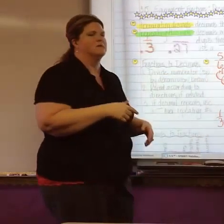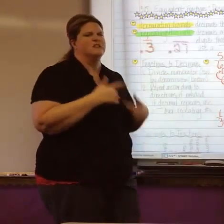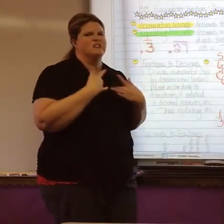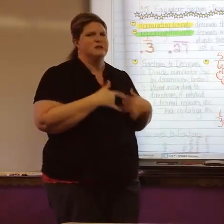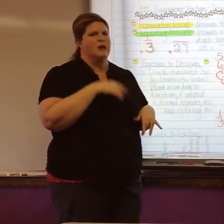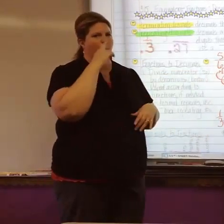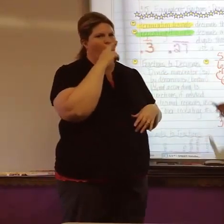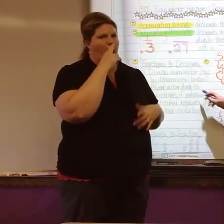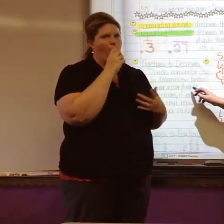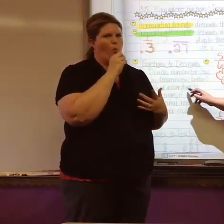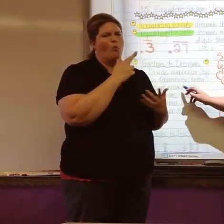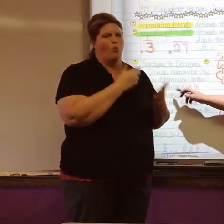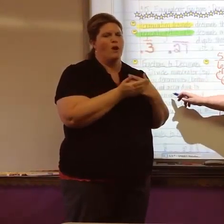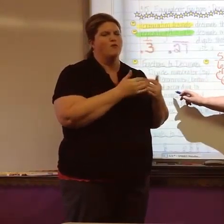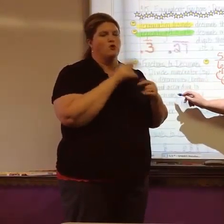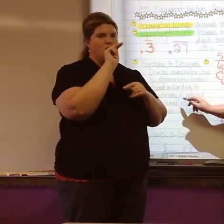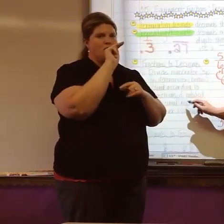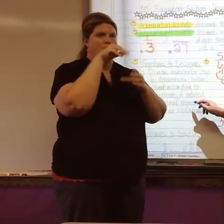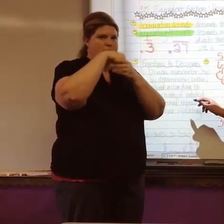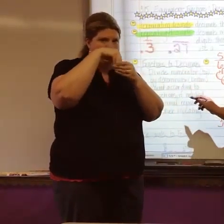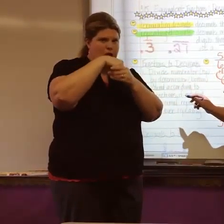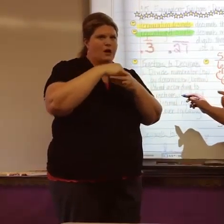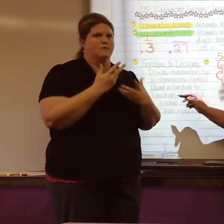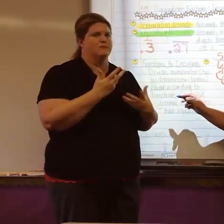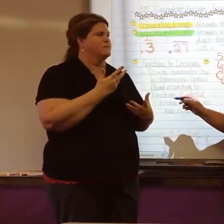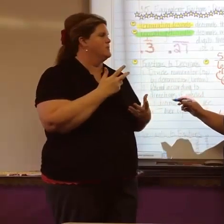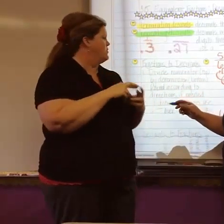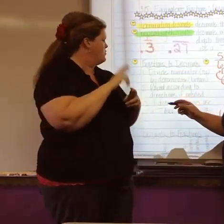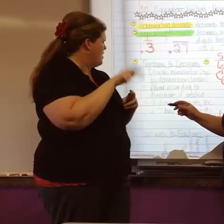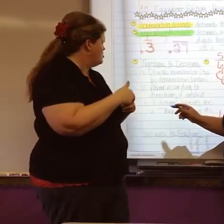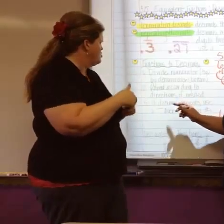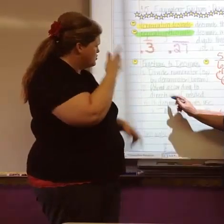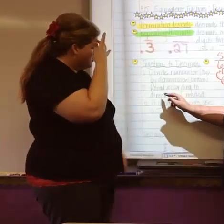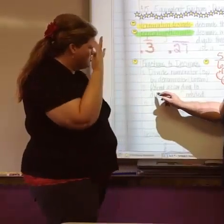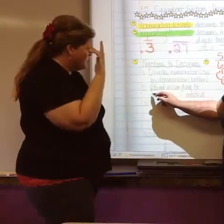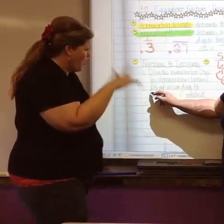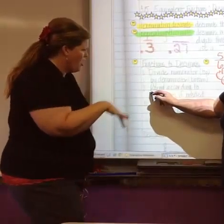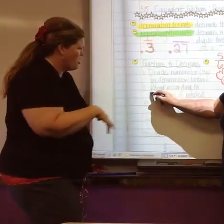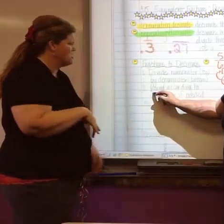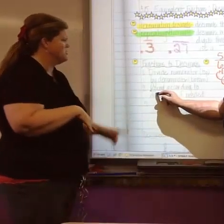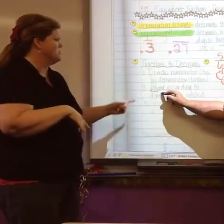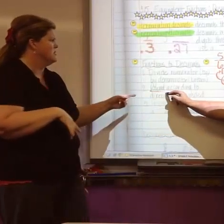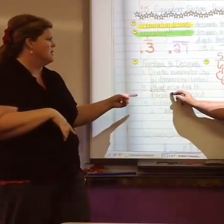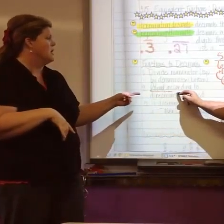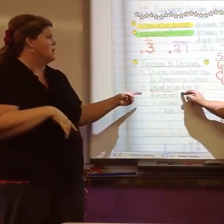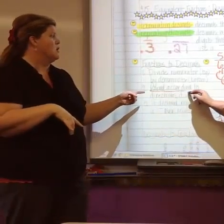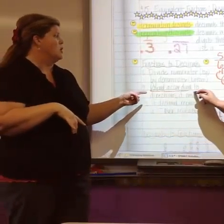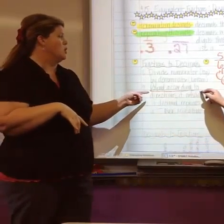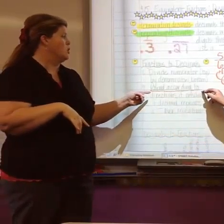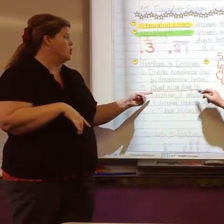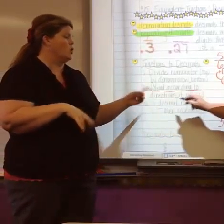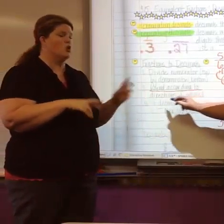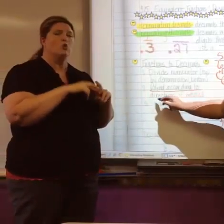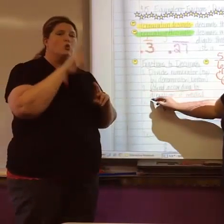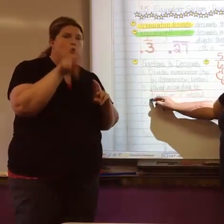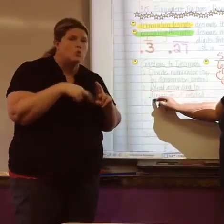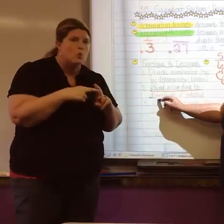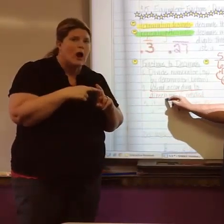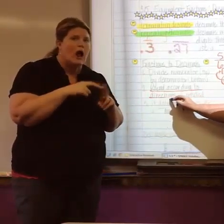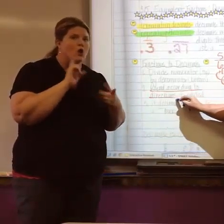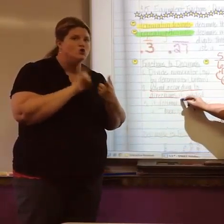say. Okay, round, oh, Mrs. Rachel, she's so smart. Right here, round according